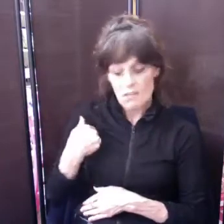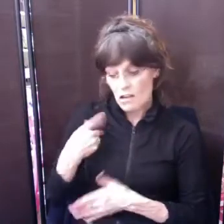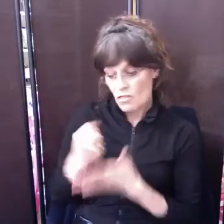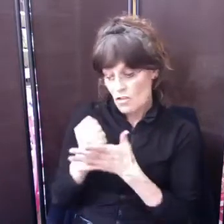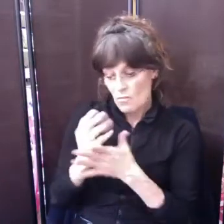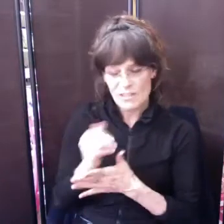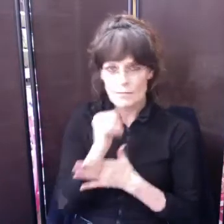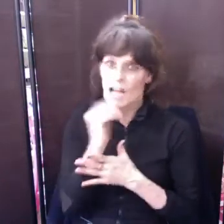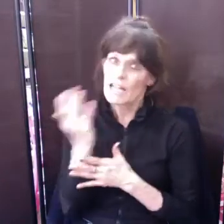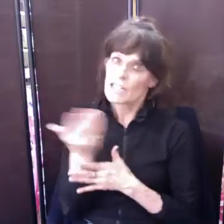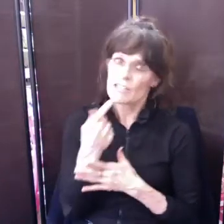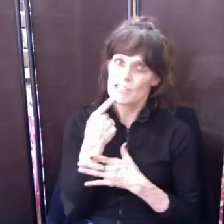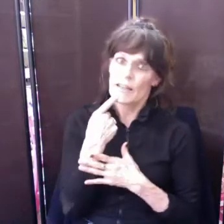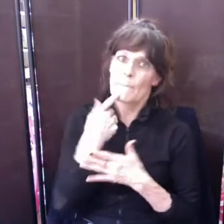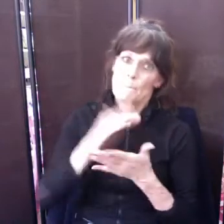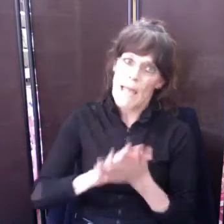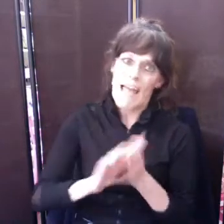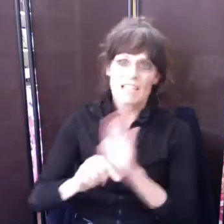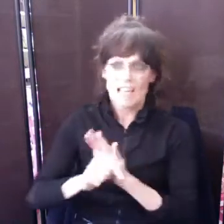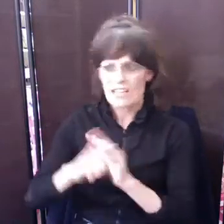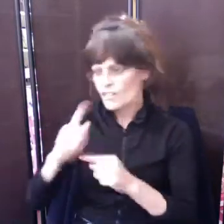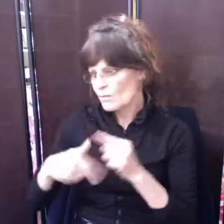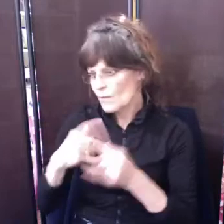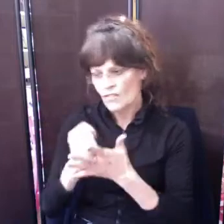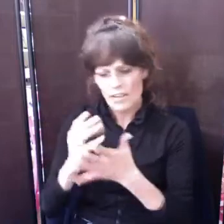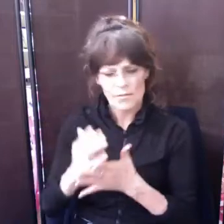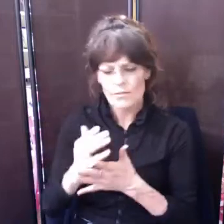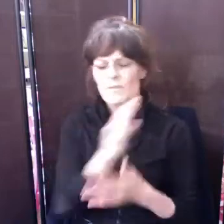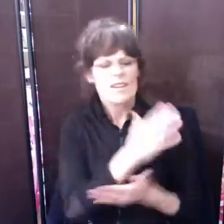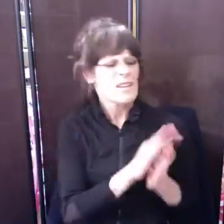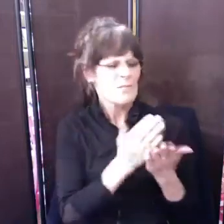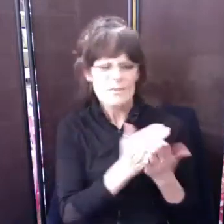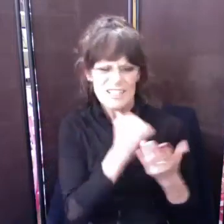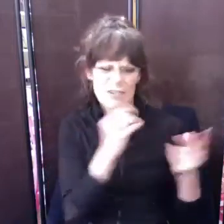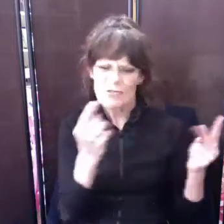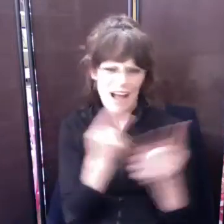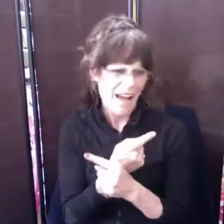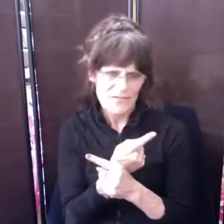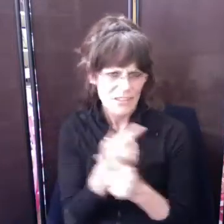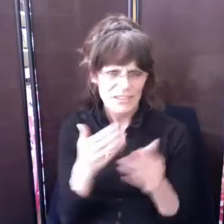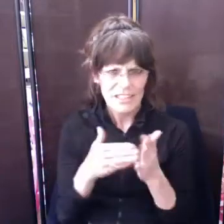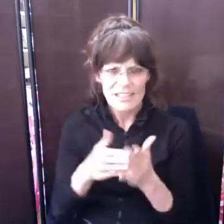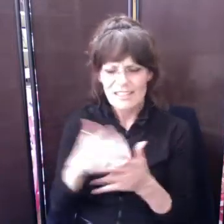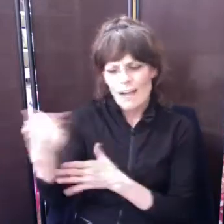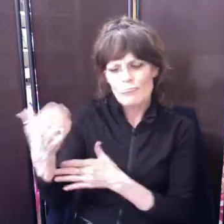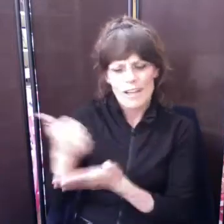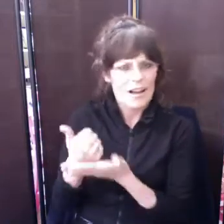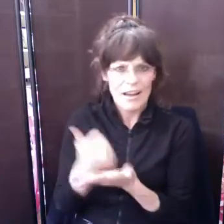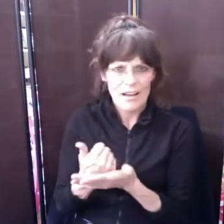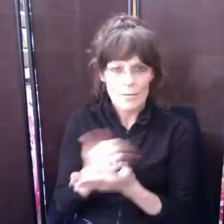knock therapy, by the way. The big book has no conflict with seeking outside help if we need it. I have never confused therapy